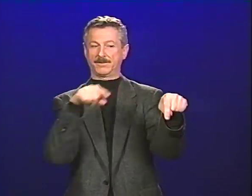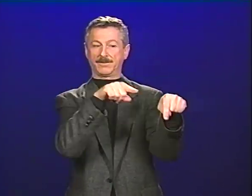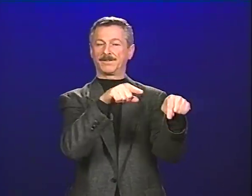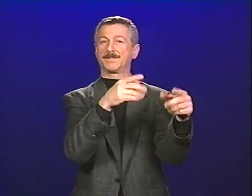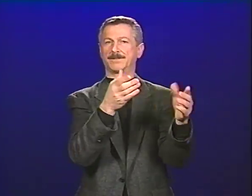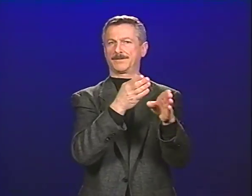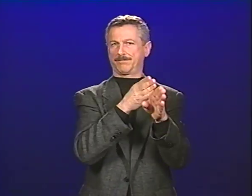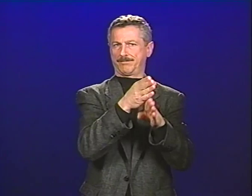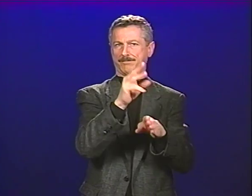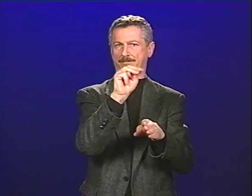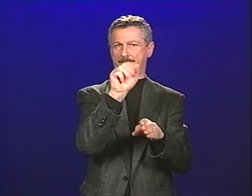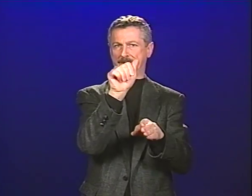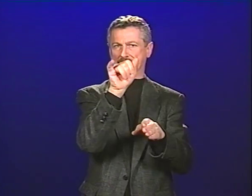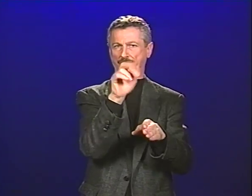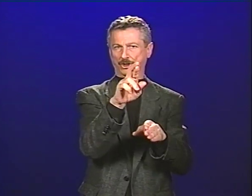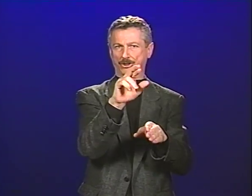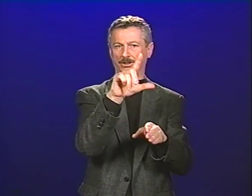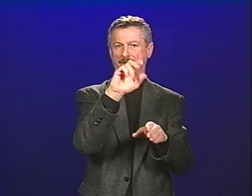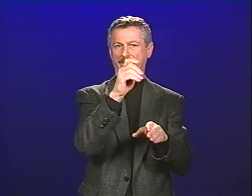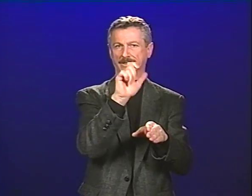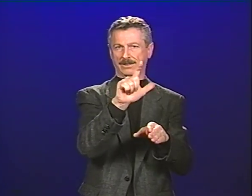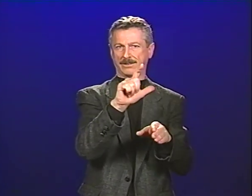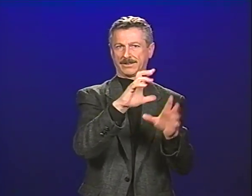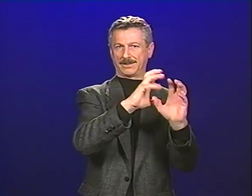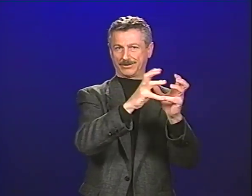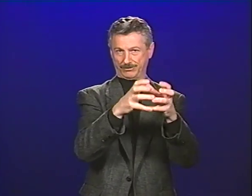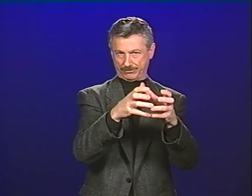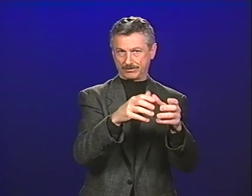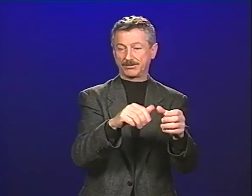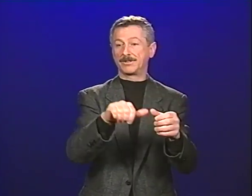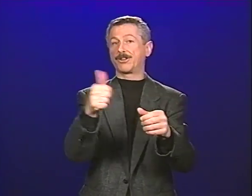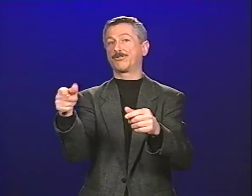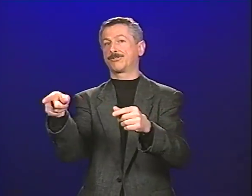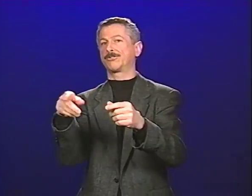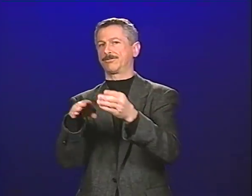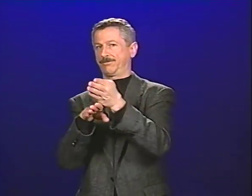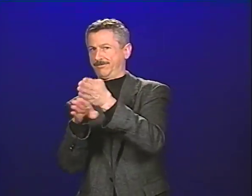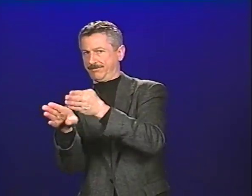lexical categories: major and minor.